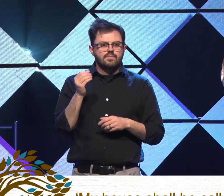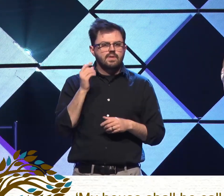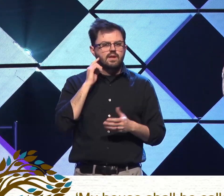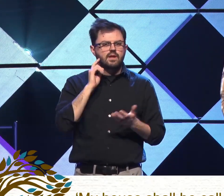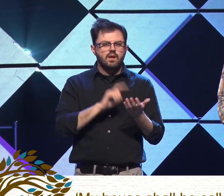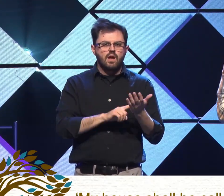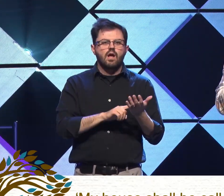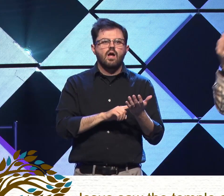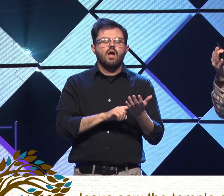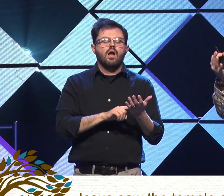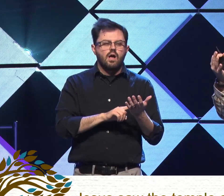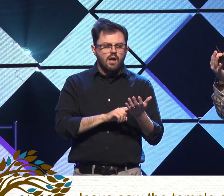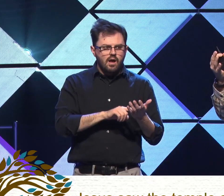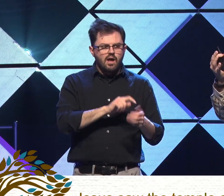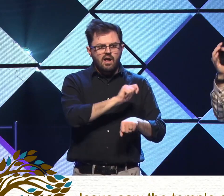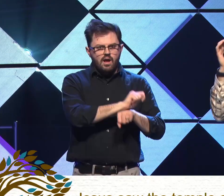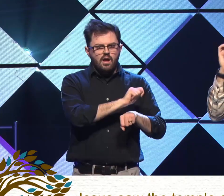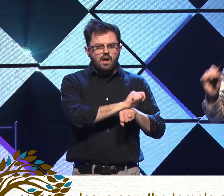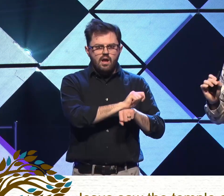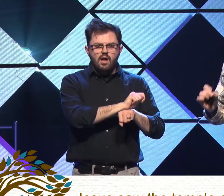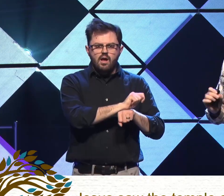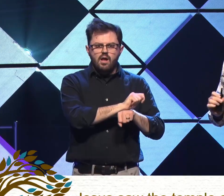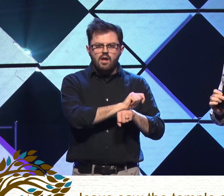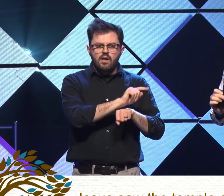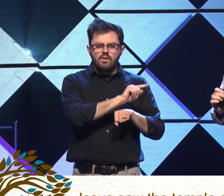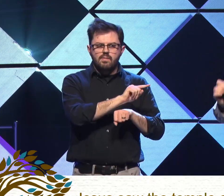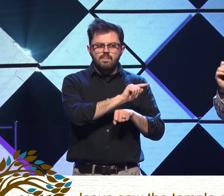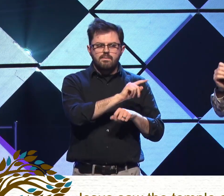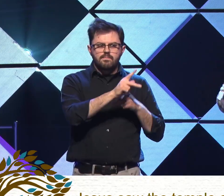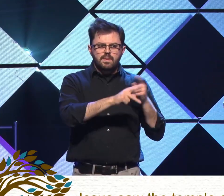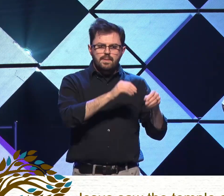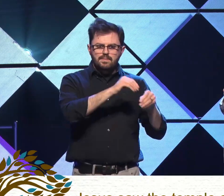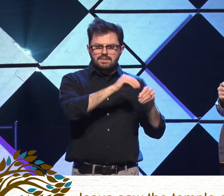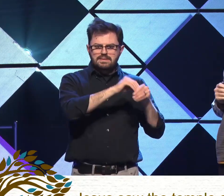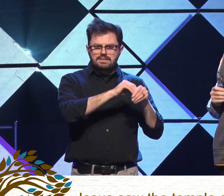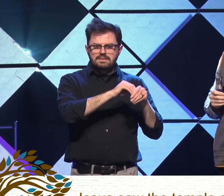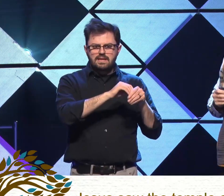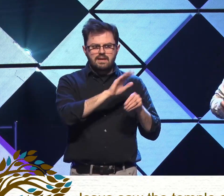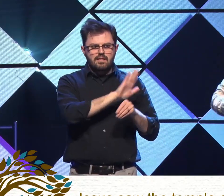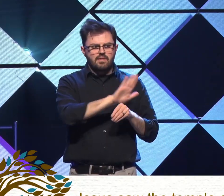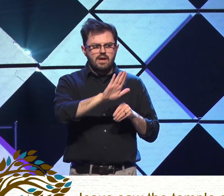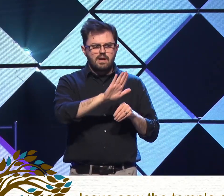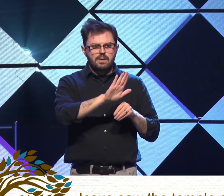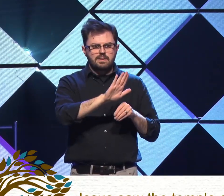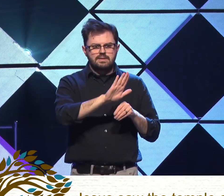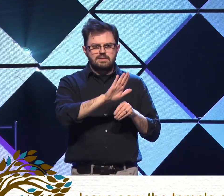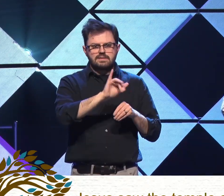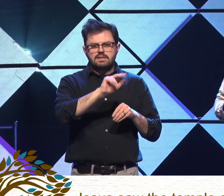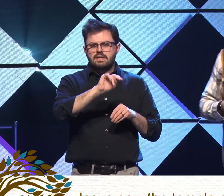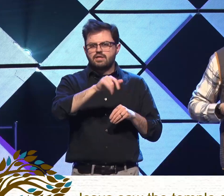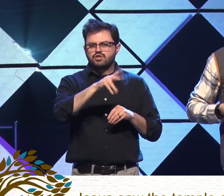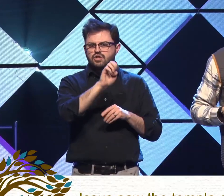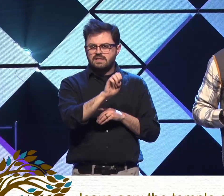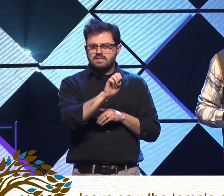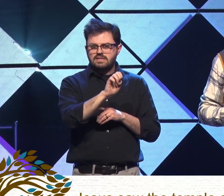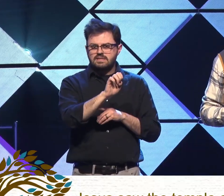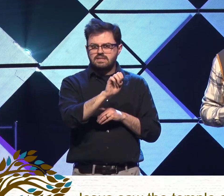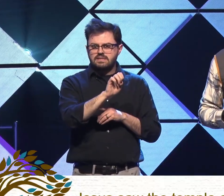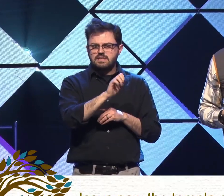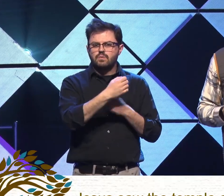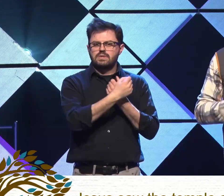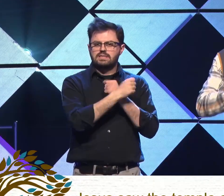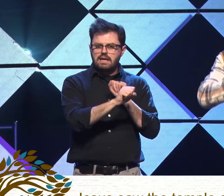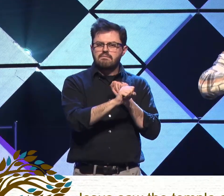temple was a place where injustice was safe. Think about that. That religion had made